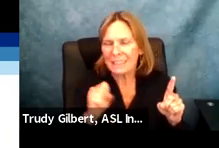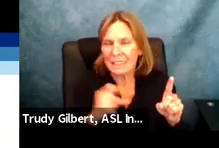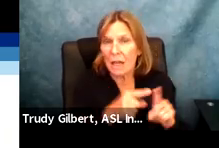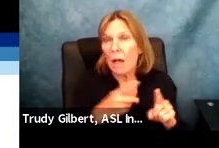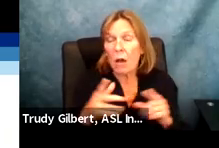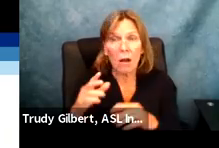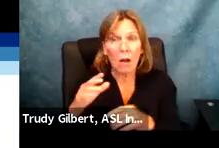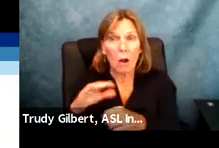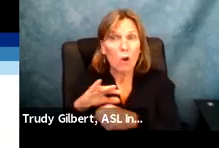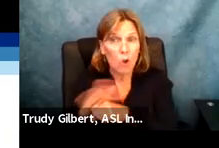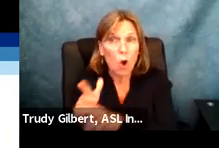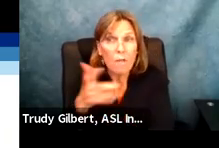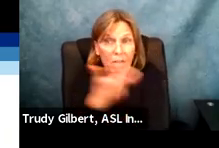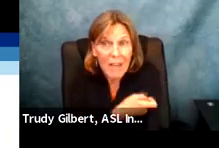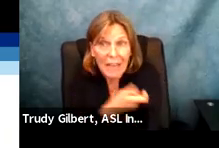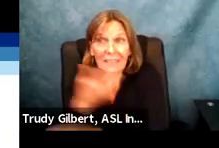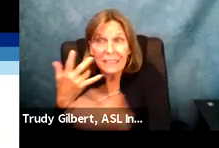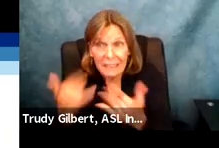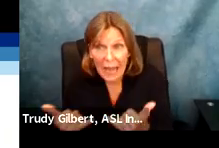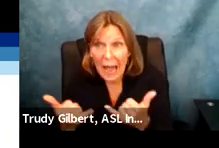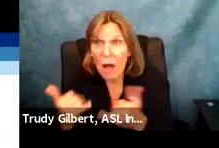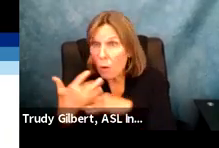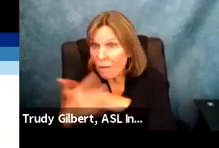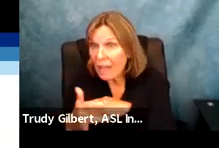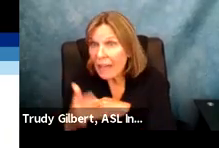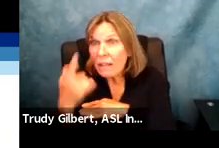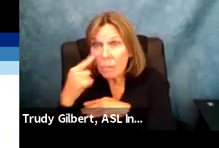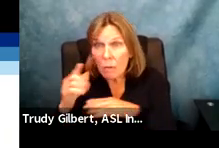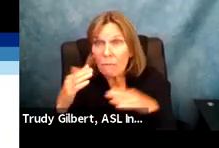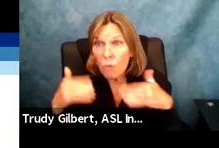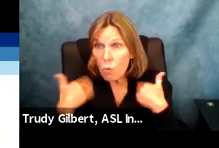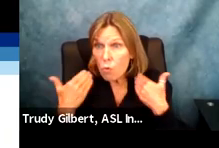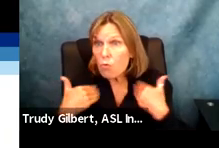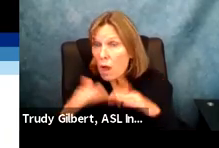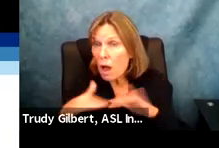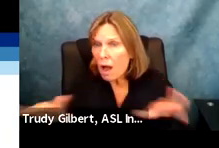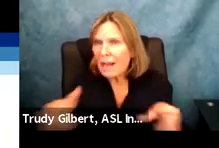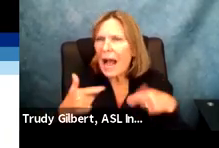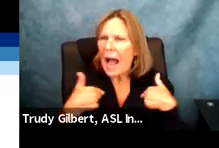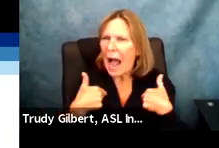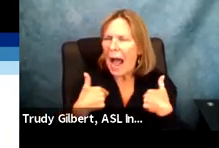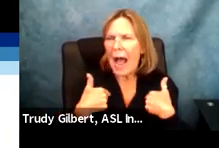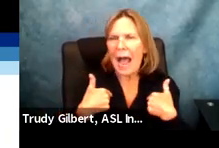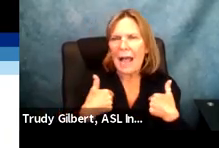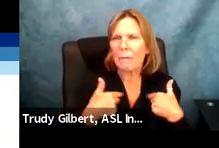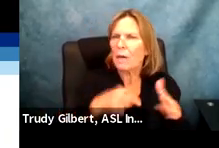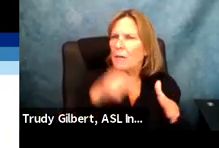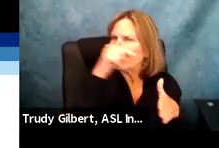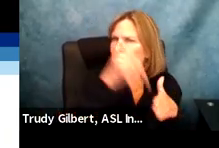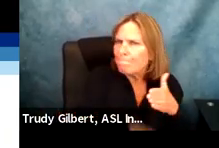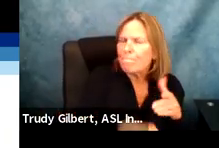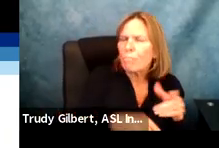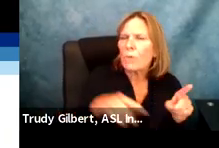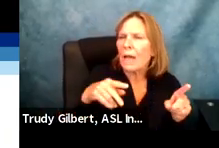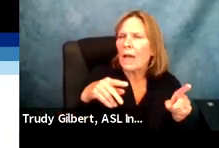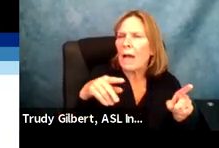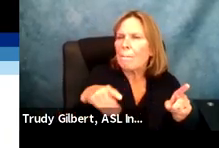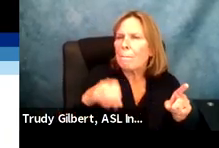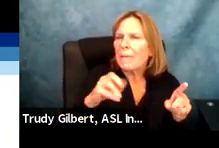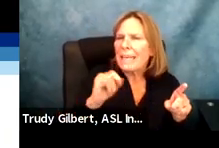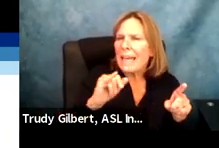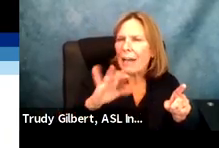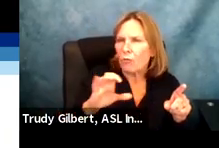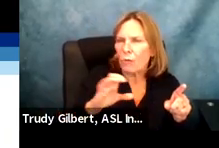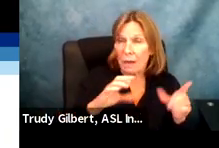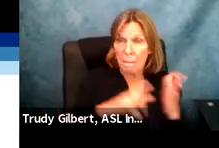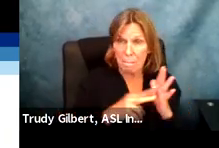is available for young people now. So I'm a pediatric intensivist, which means I take care of children